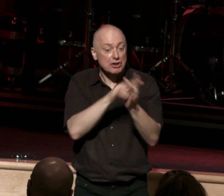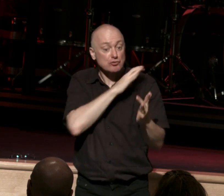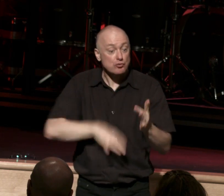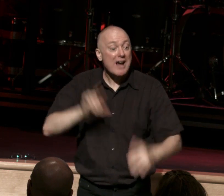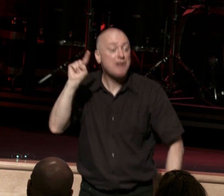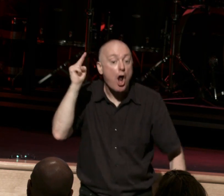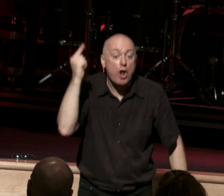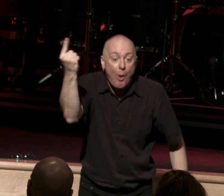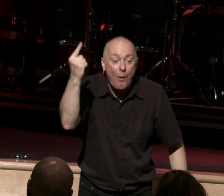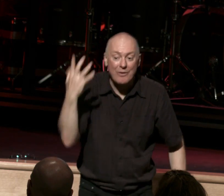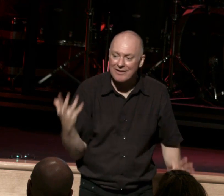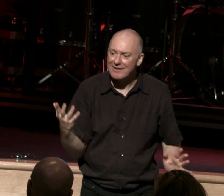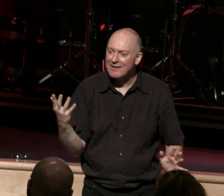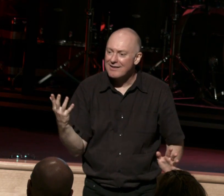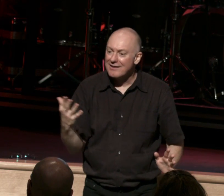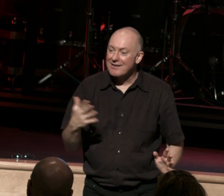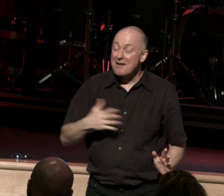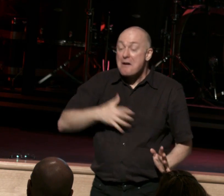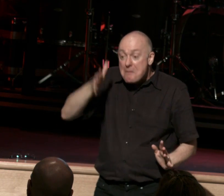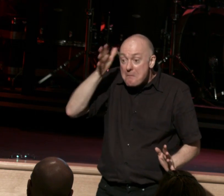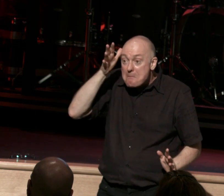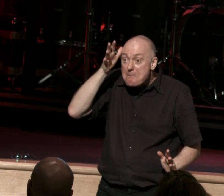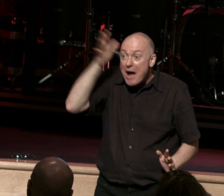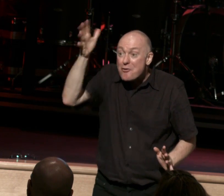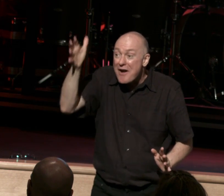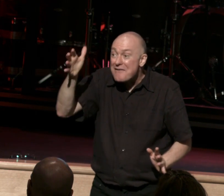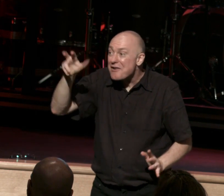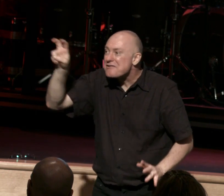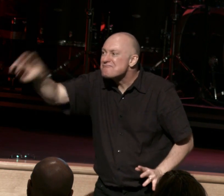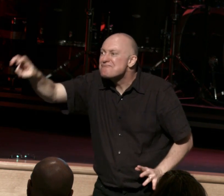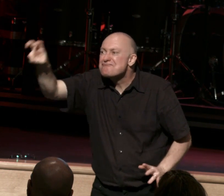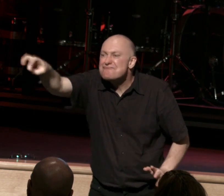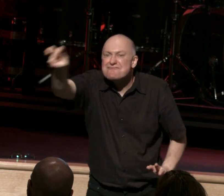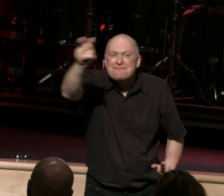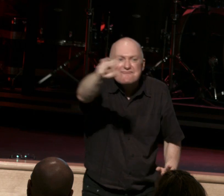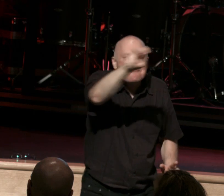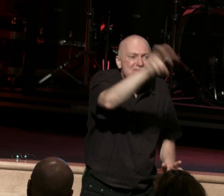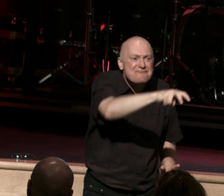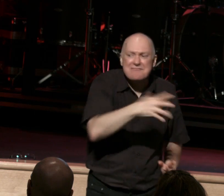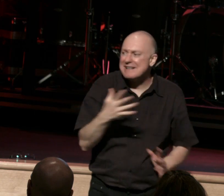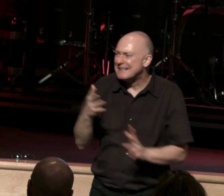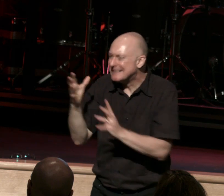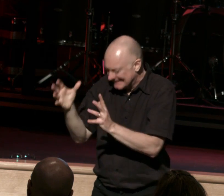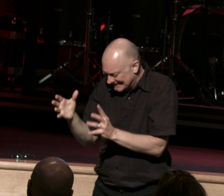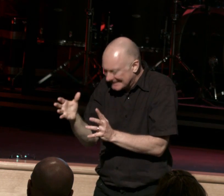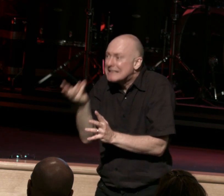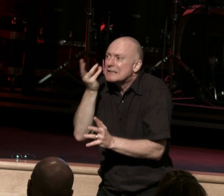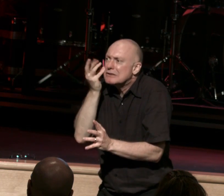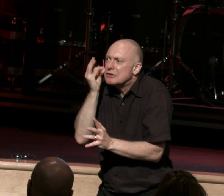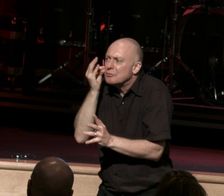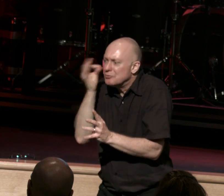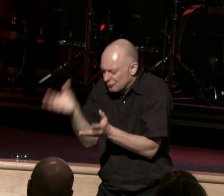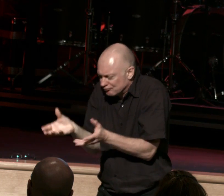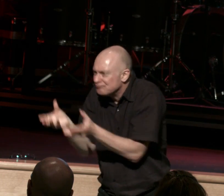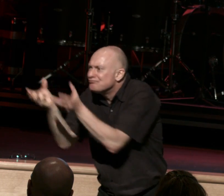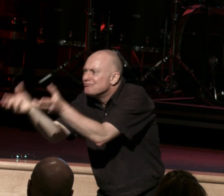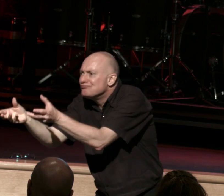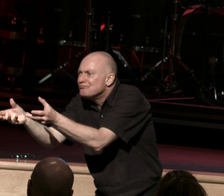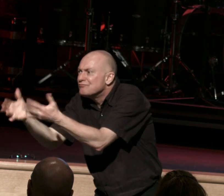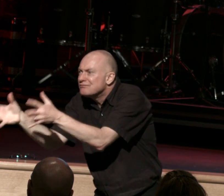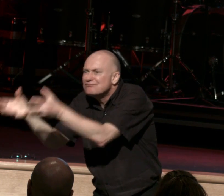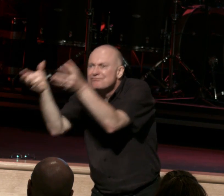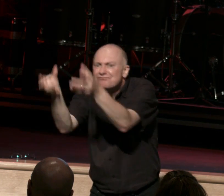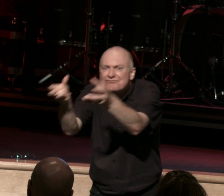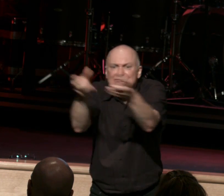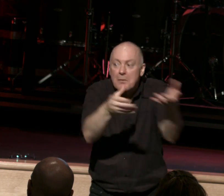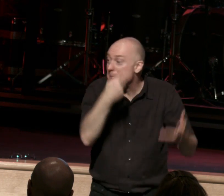and Jesus Christ alone. The extent of my grandfather going around and humbly ministering the ordinance of the Lord's Supper